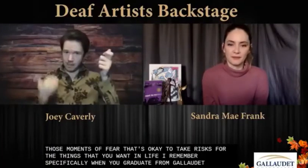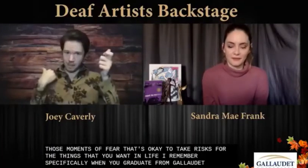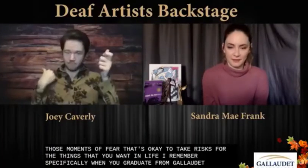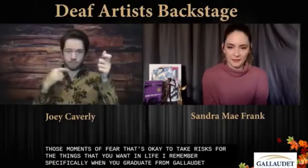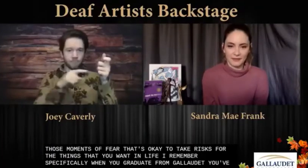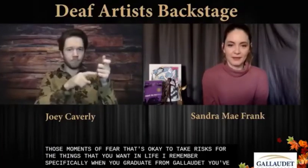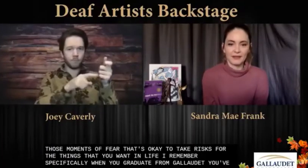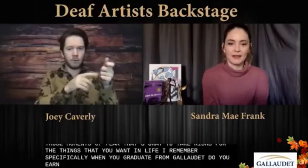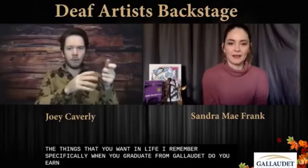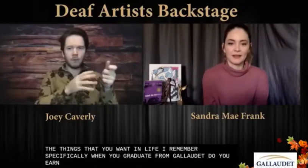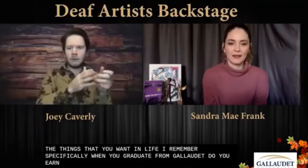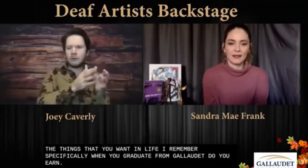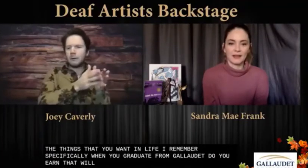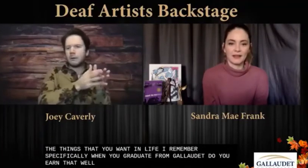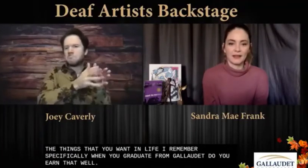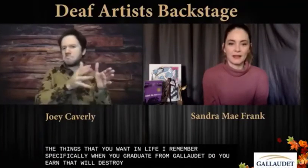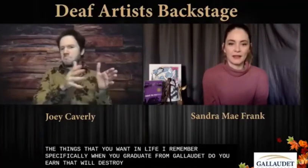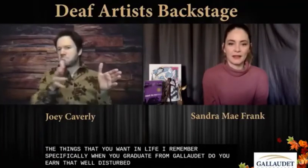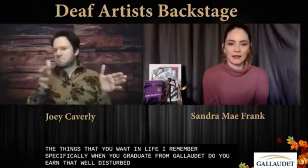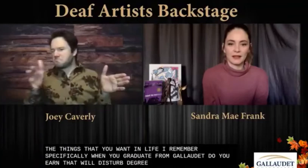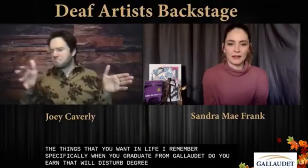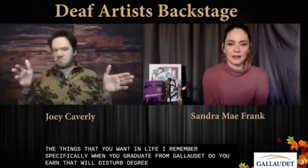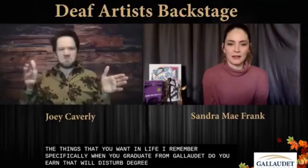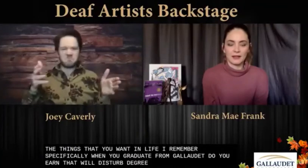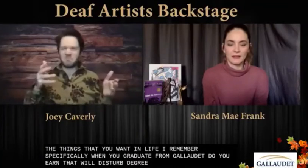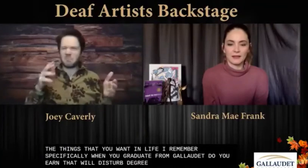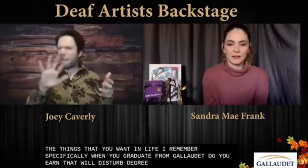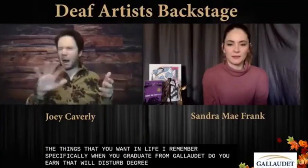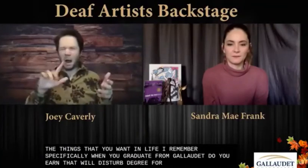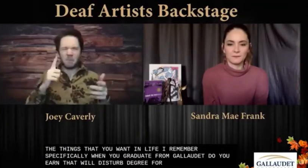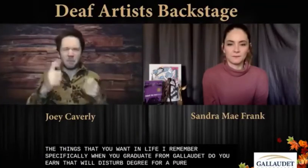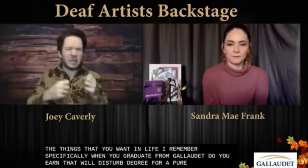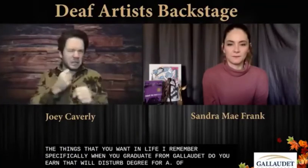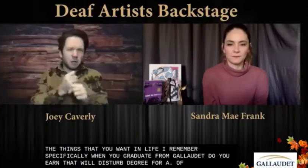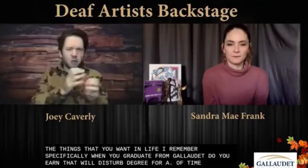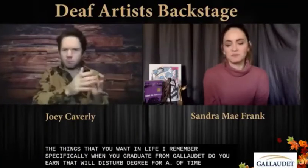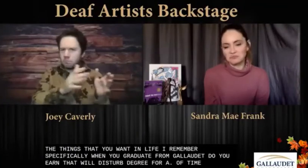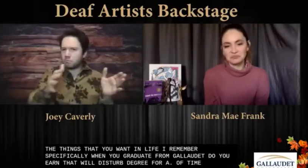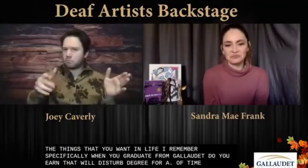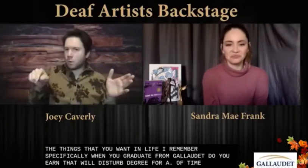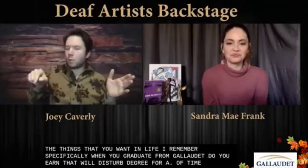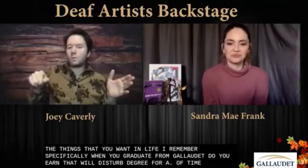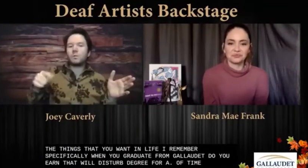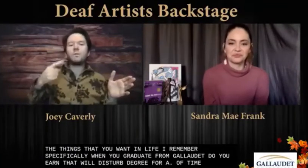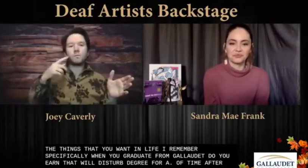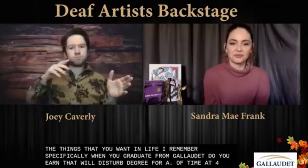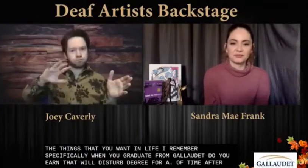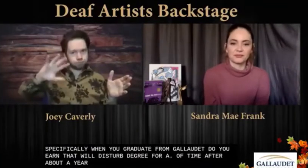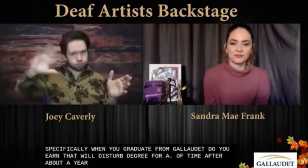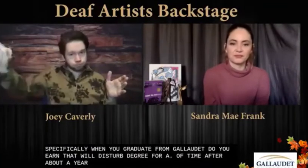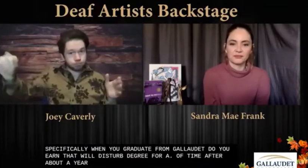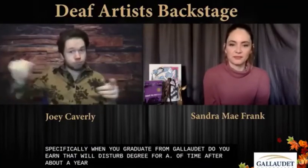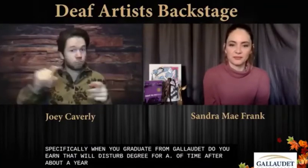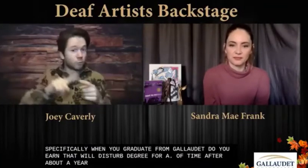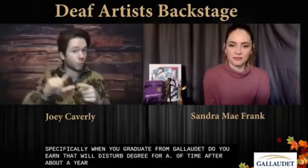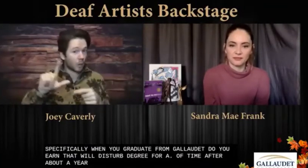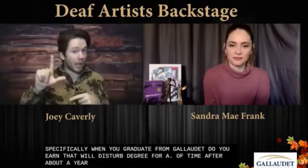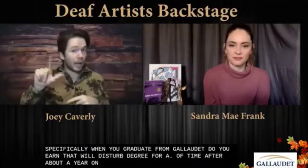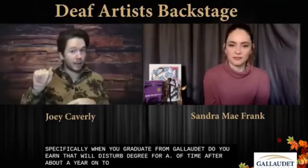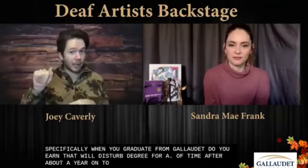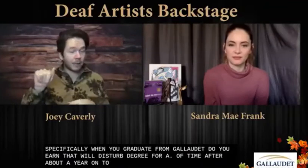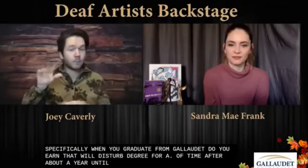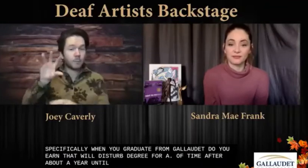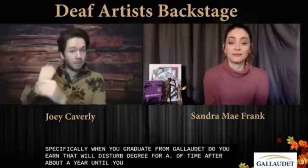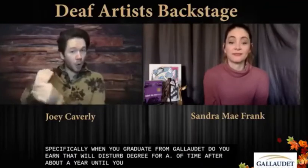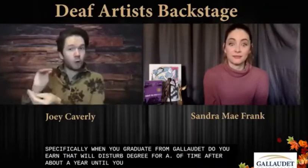you've earned that well-deserved degree for a period of time for about a year until